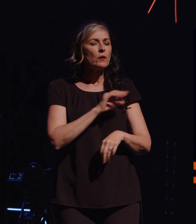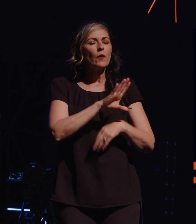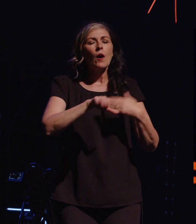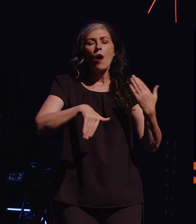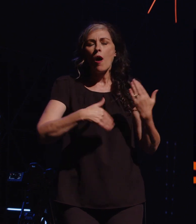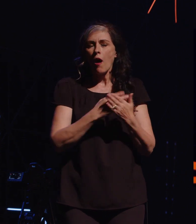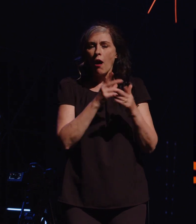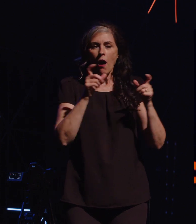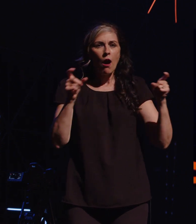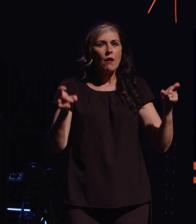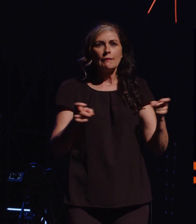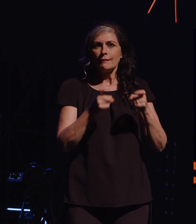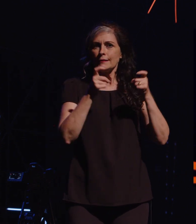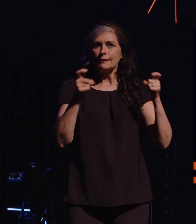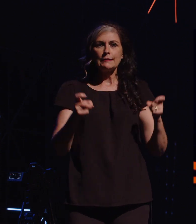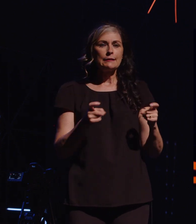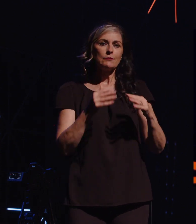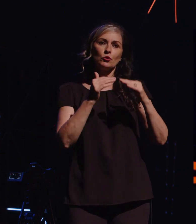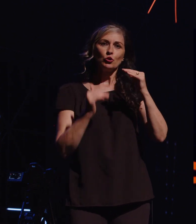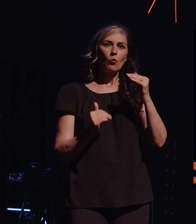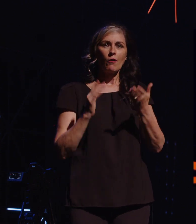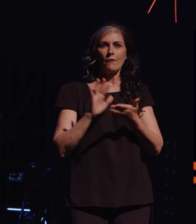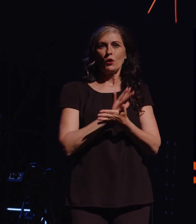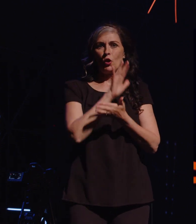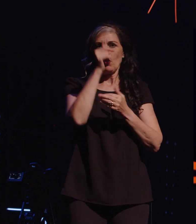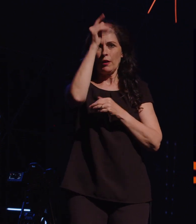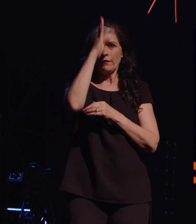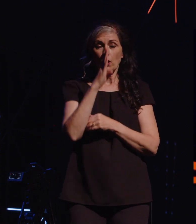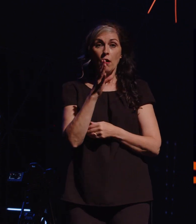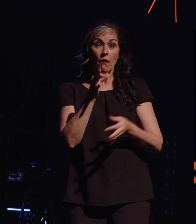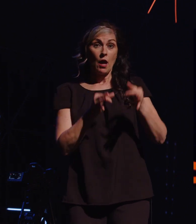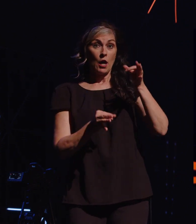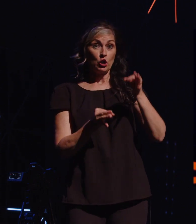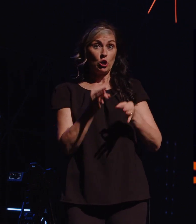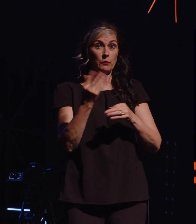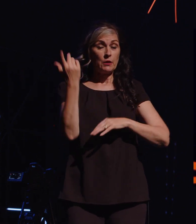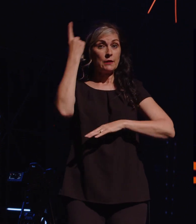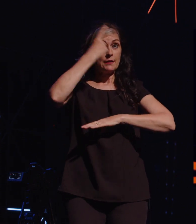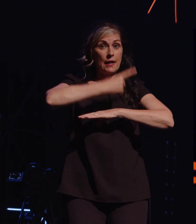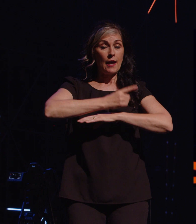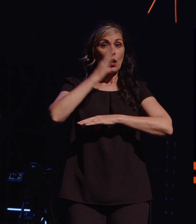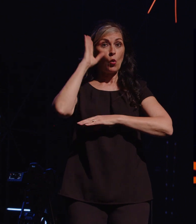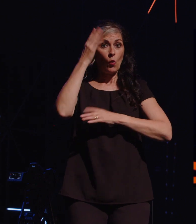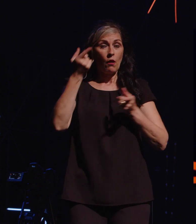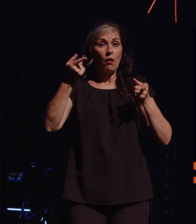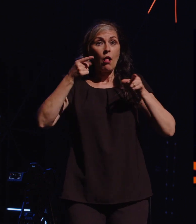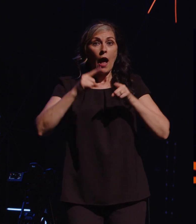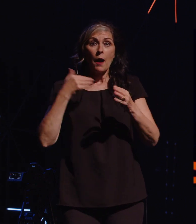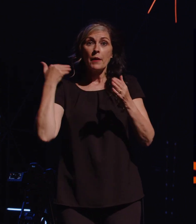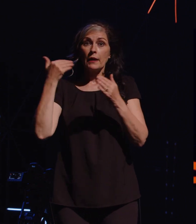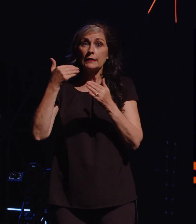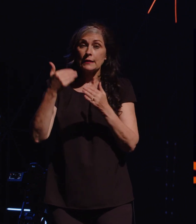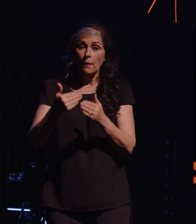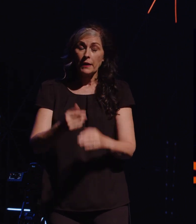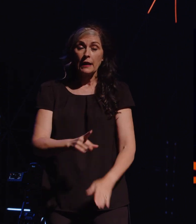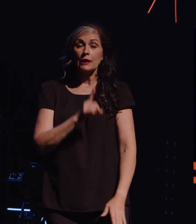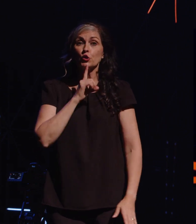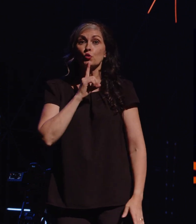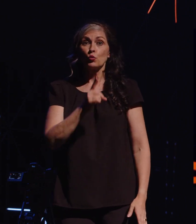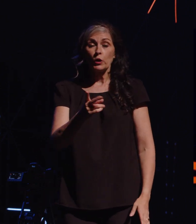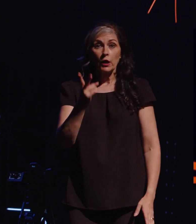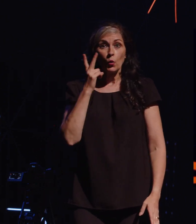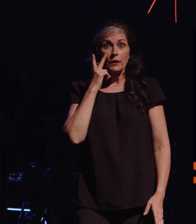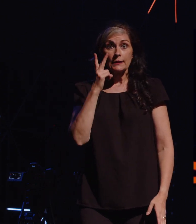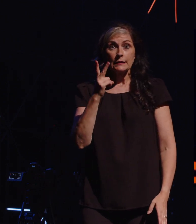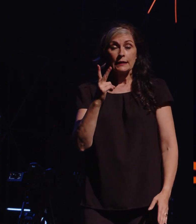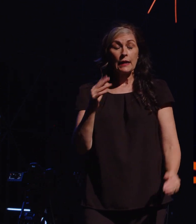sinned and fallen short of the glory of God. And judgment day is coming. And we see that that's real. We see that